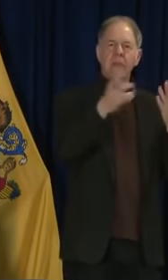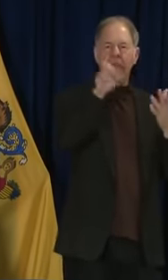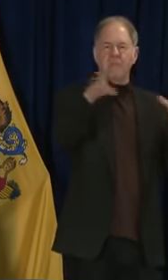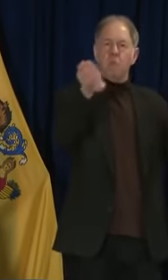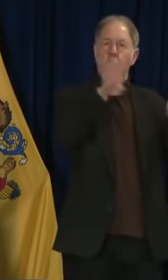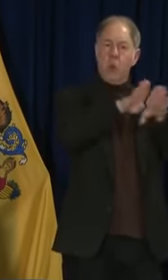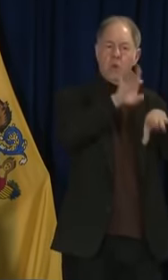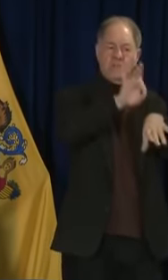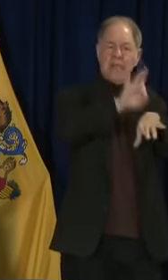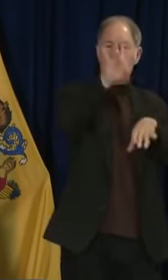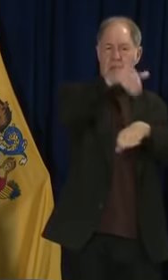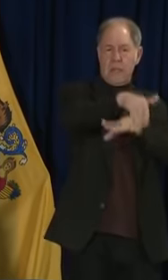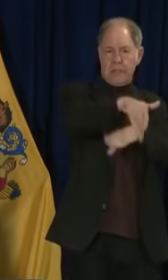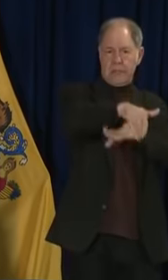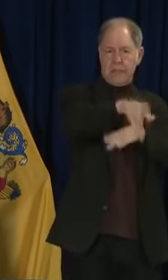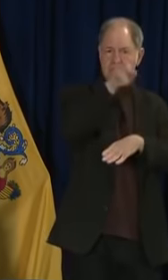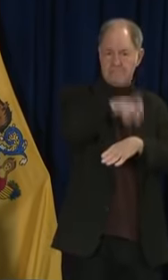o'clock.